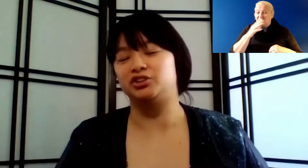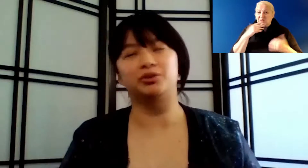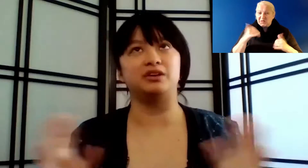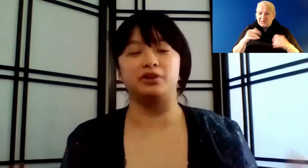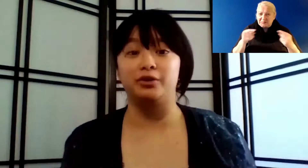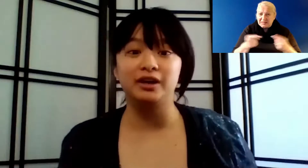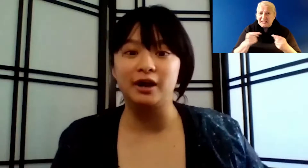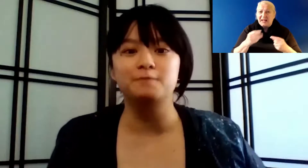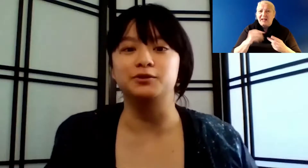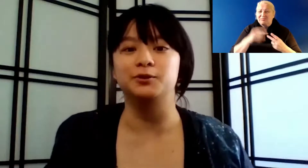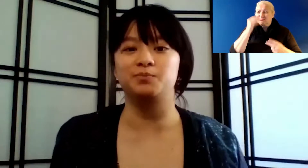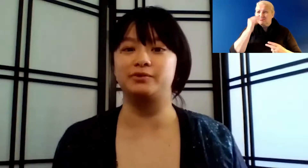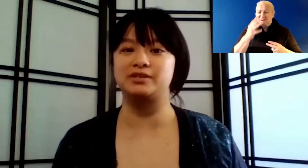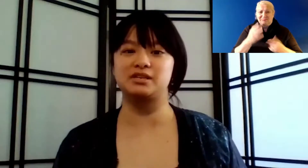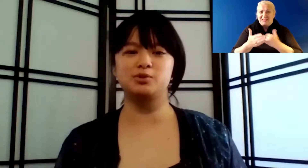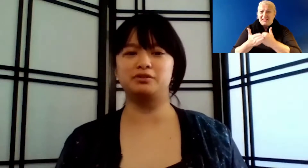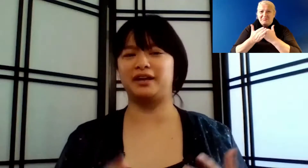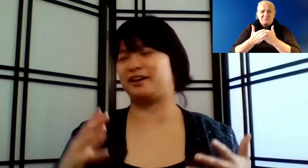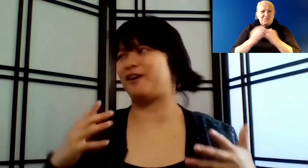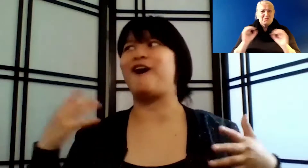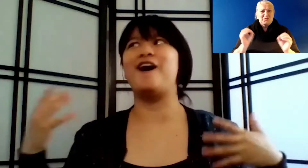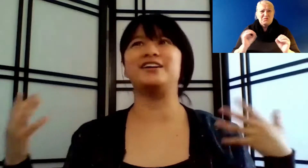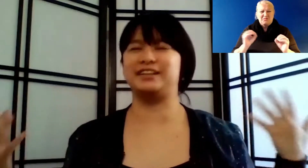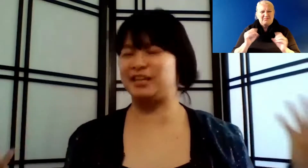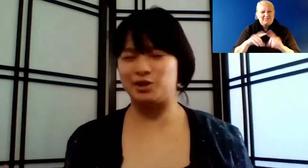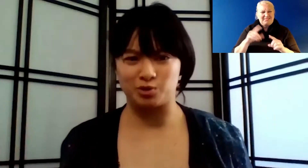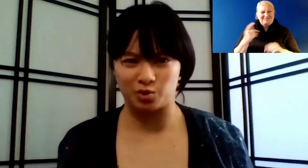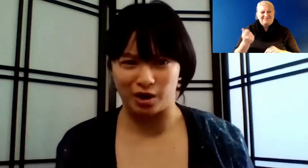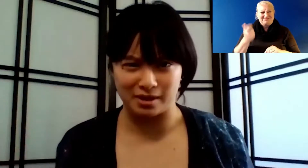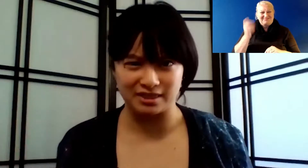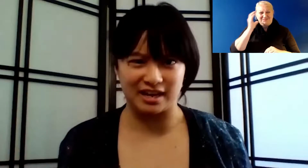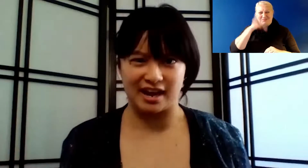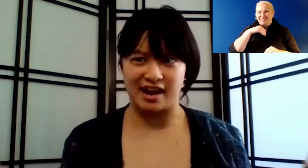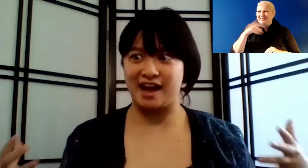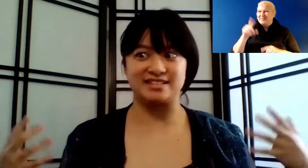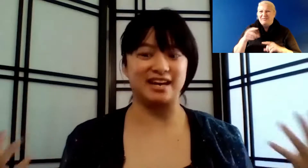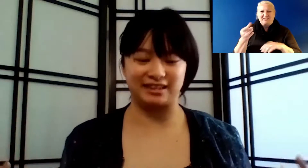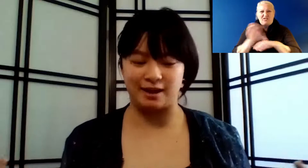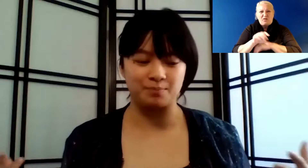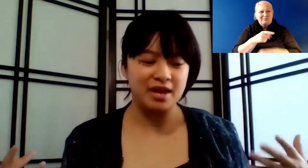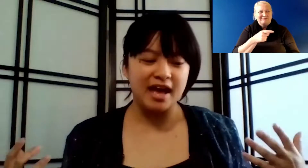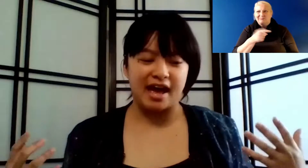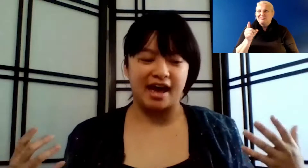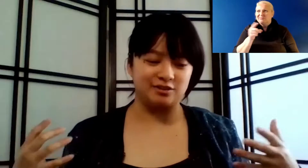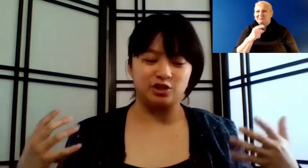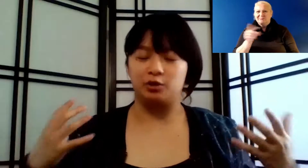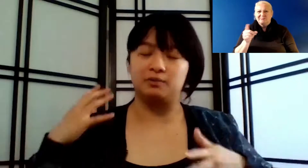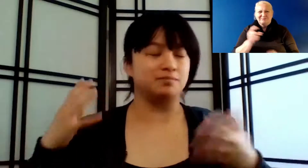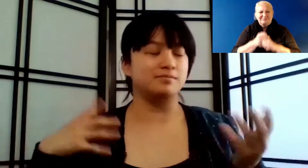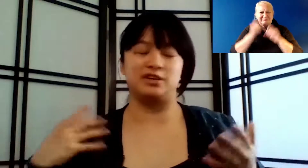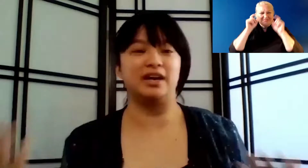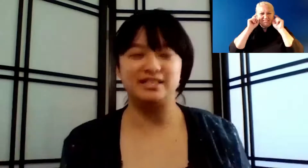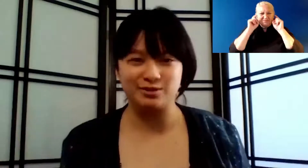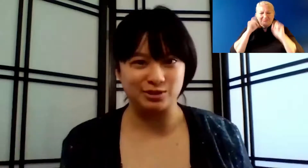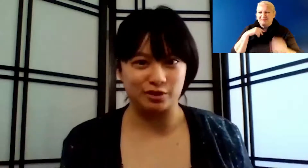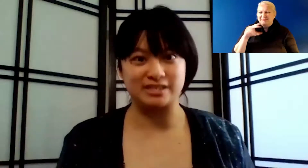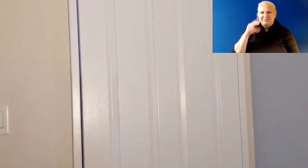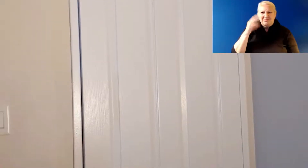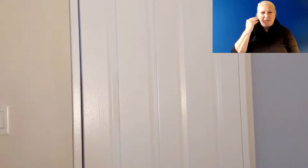generally very unhelpful, there was some sort of odd legal requirement that I had to get them. And the hearing aid secret service that we all